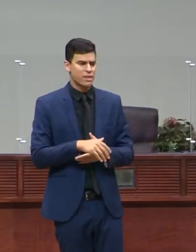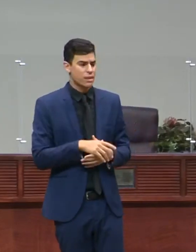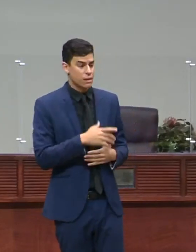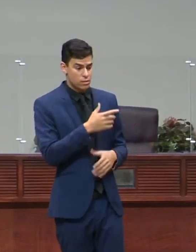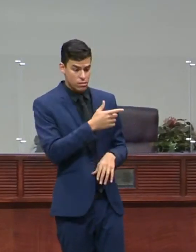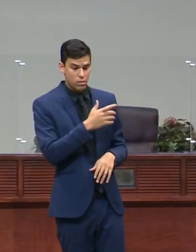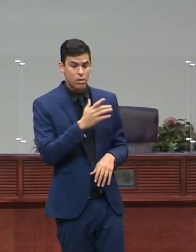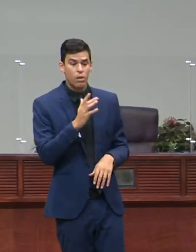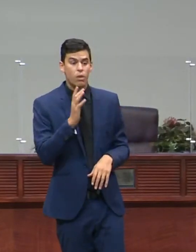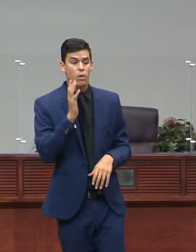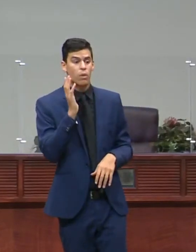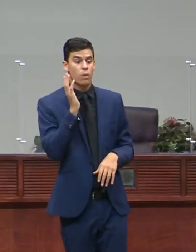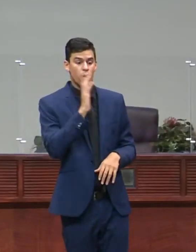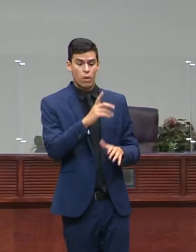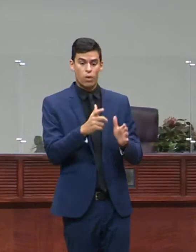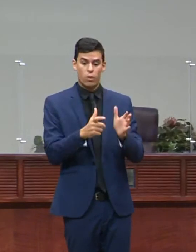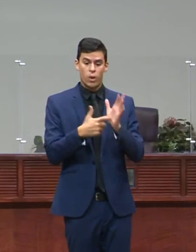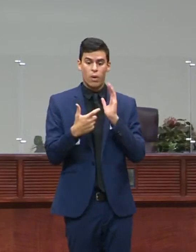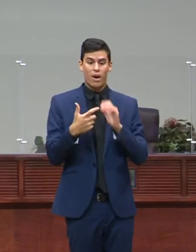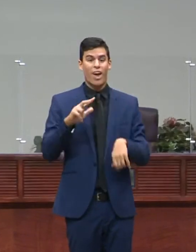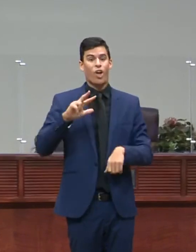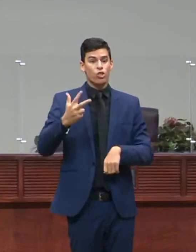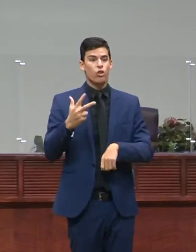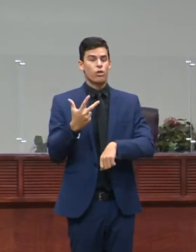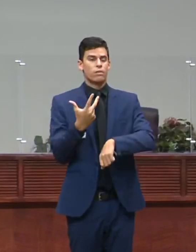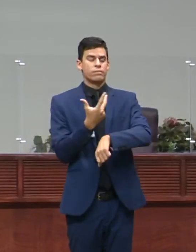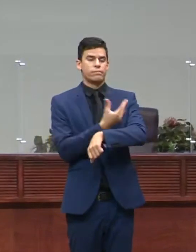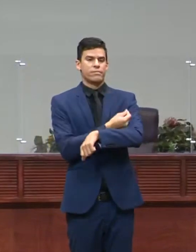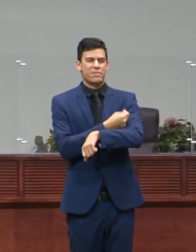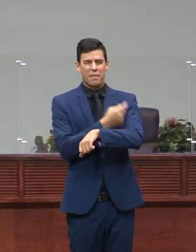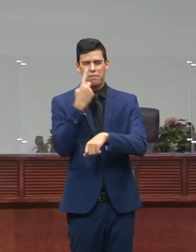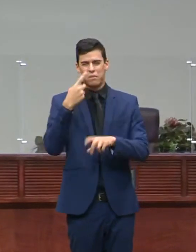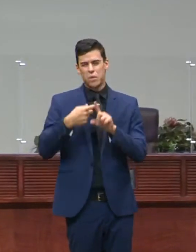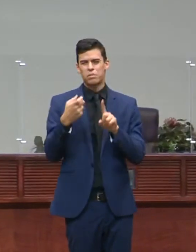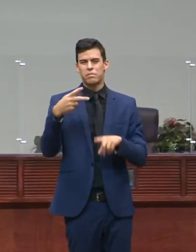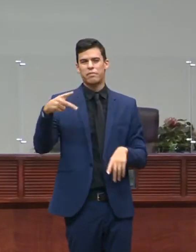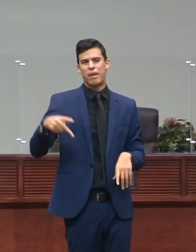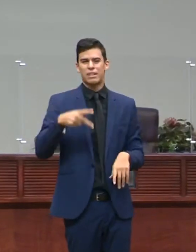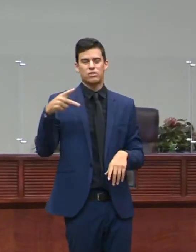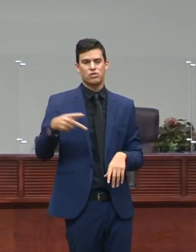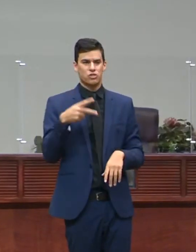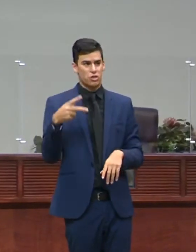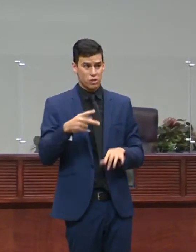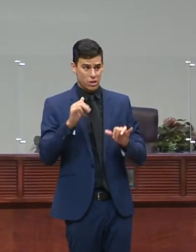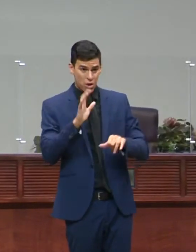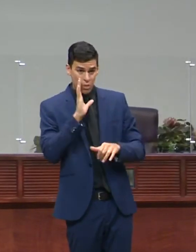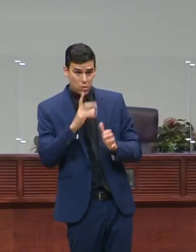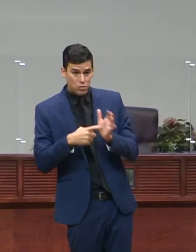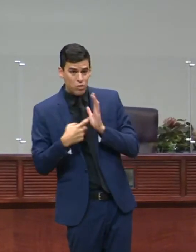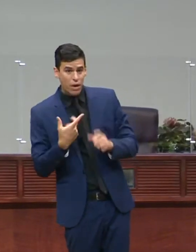requiring employees to get a third dose of the vaccine once the 8-month mark hits?